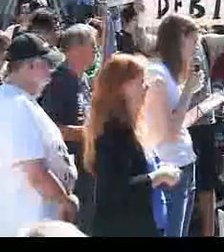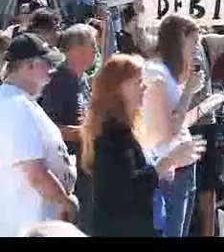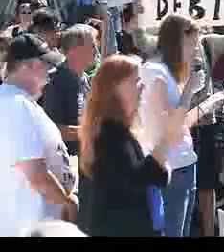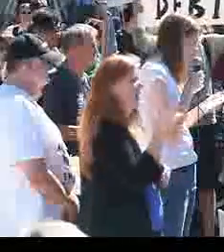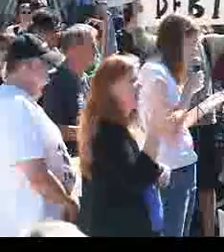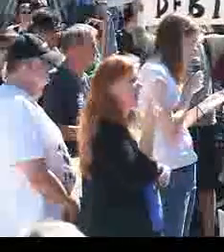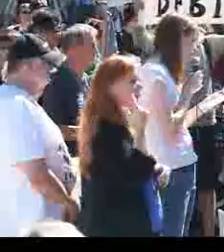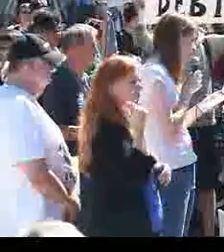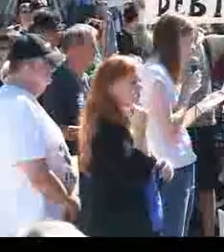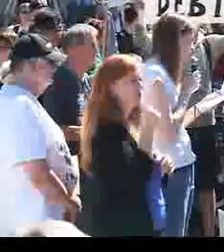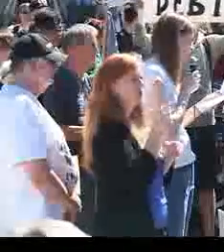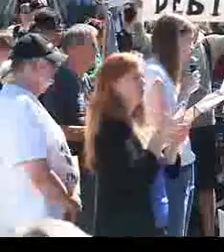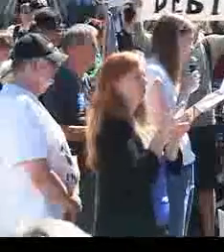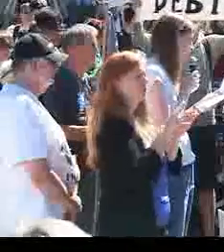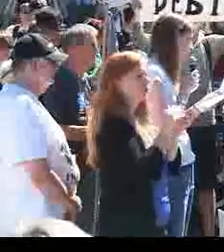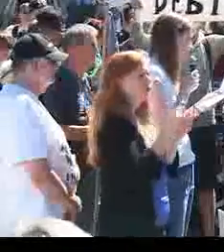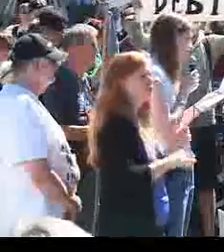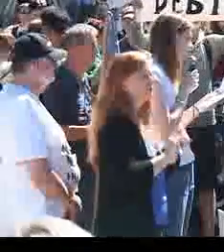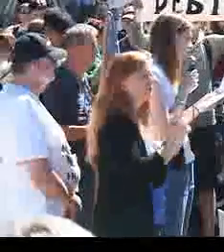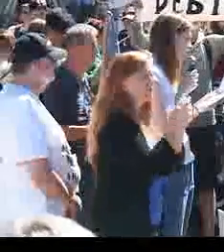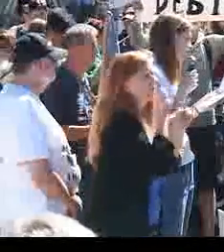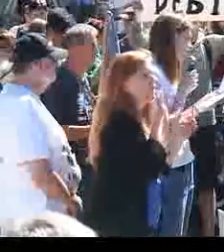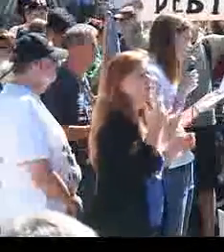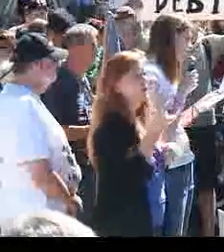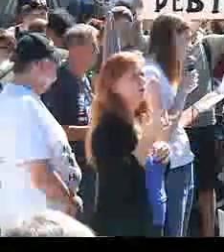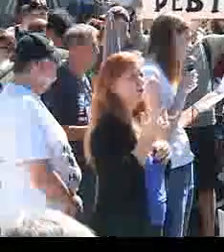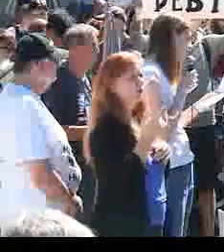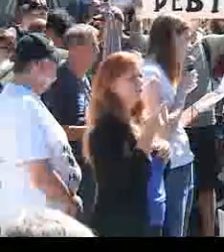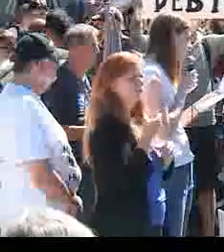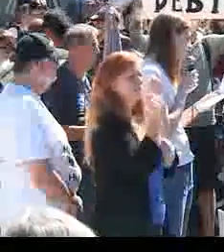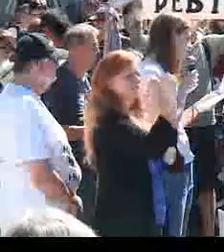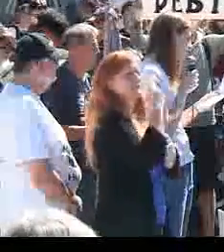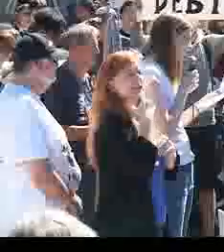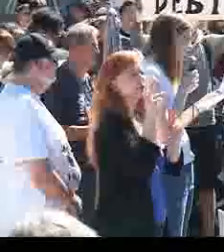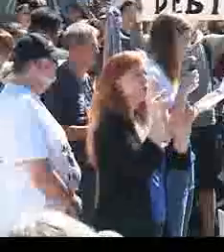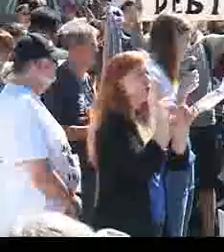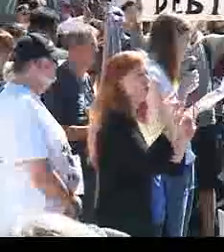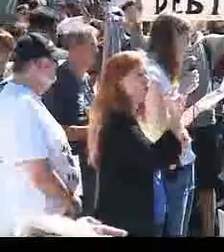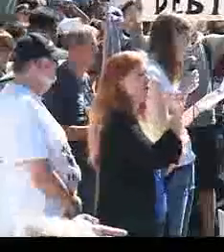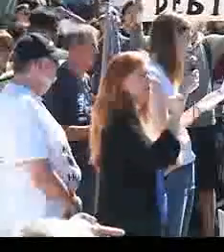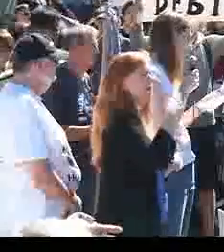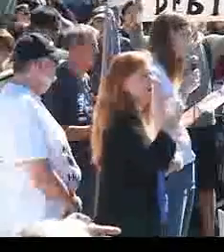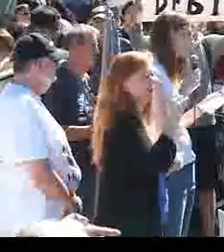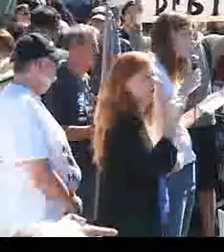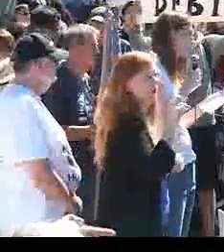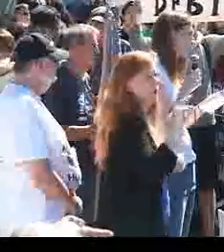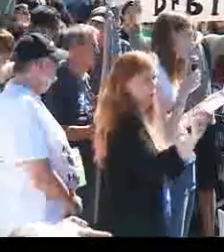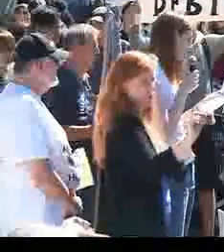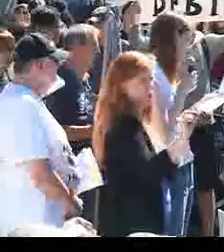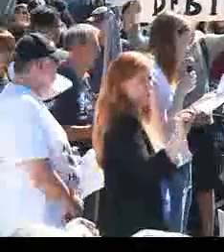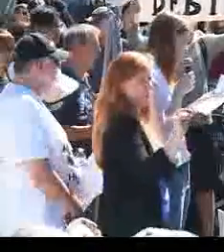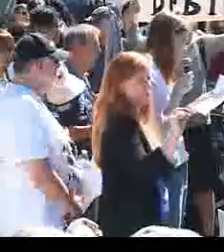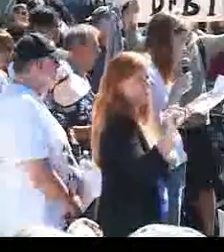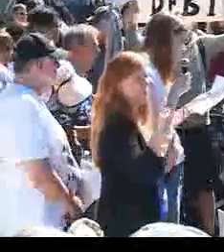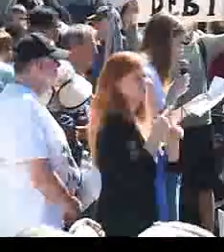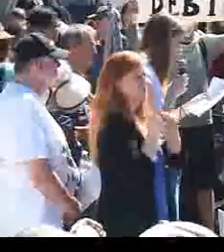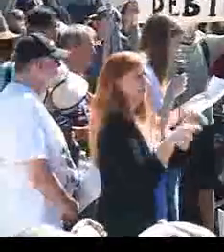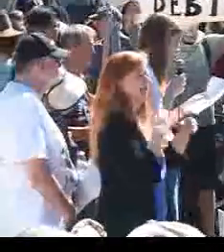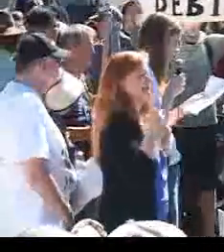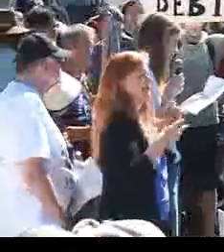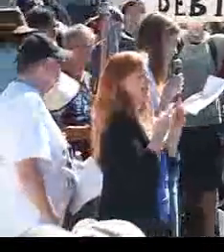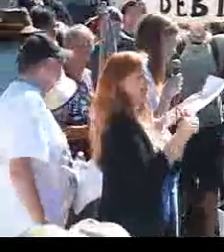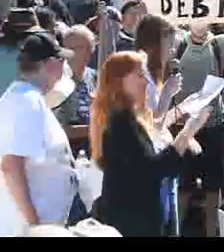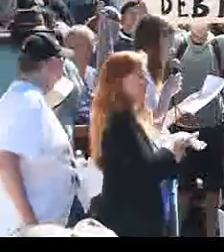Last year, students of color also took action to say no to Napolitano when she first visited campus in the spring.